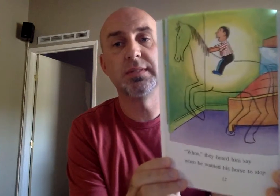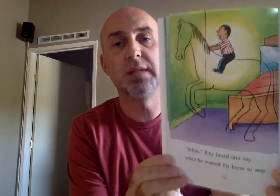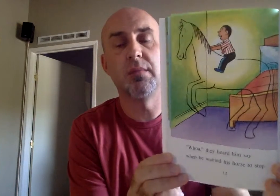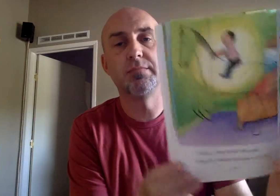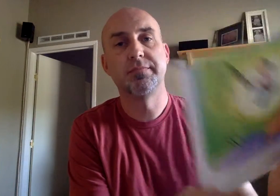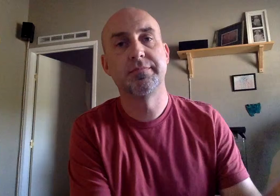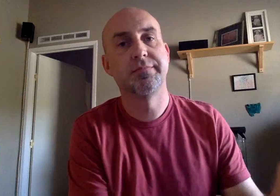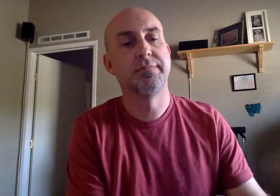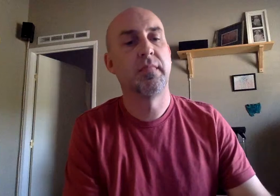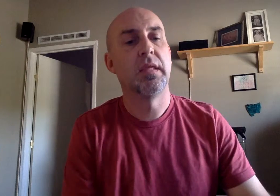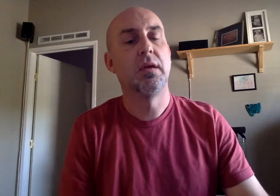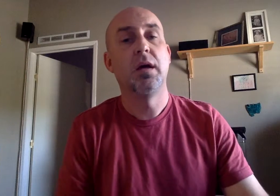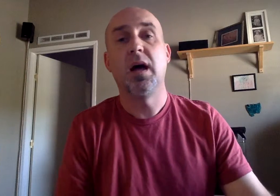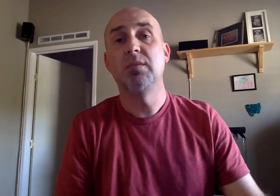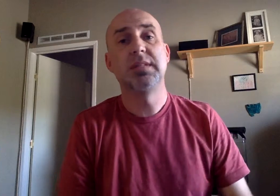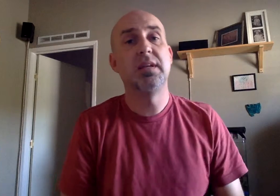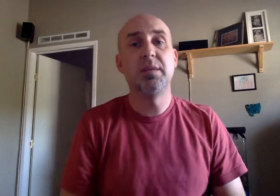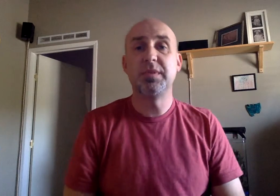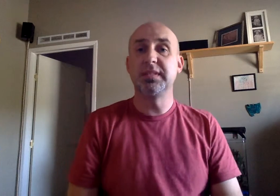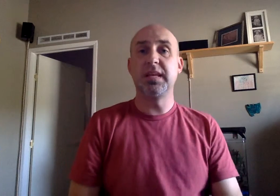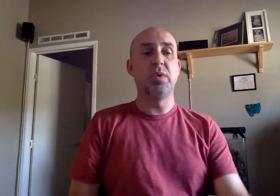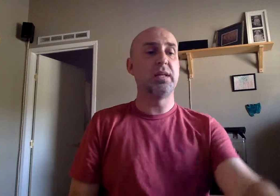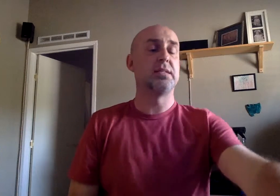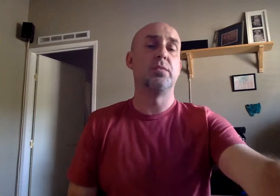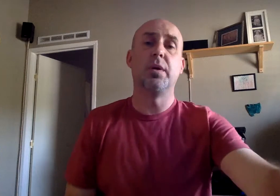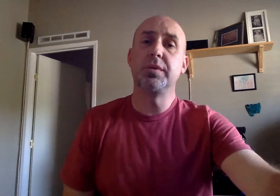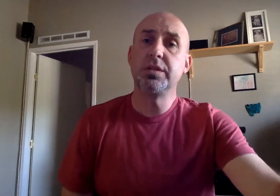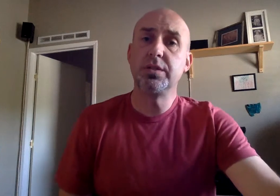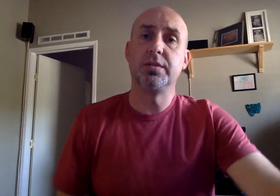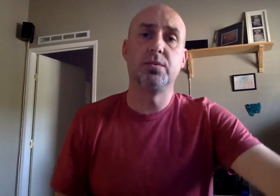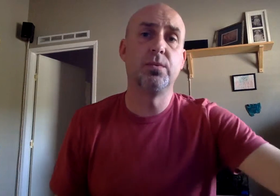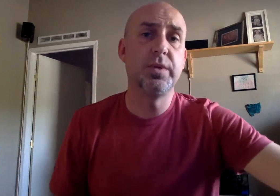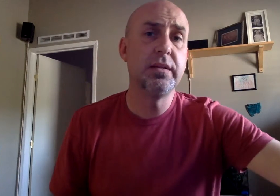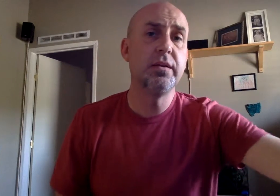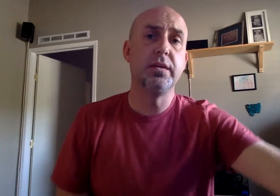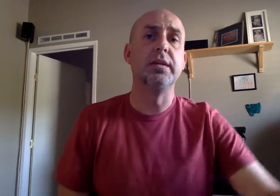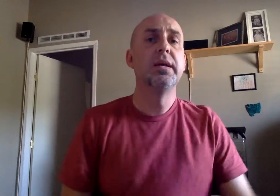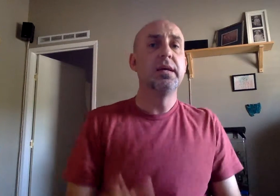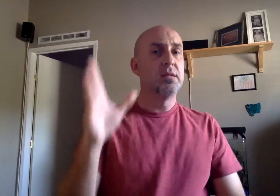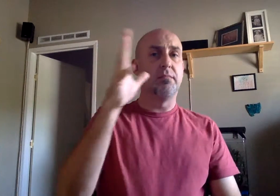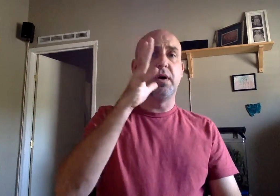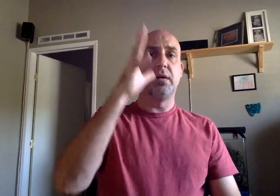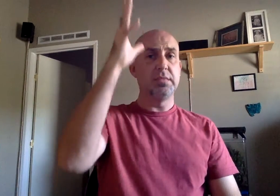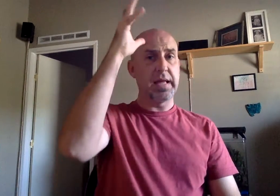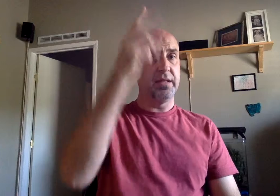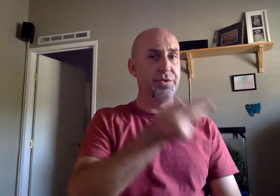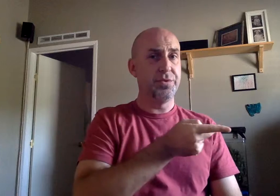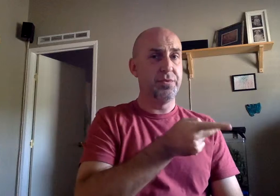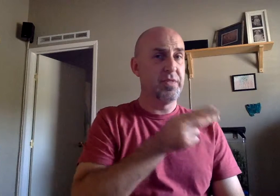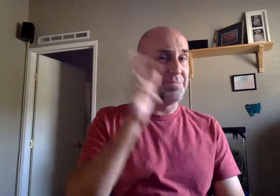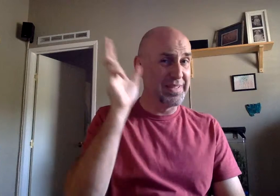stop. I would set it up the same way because that repetition is really good. Mom, dad, the 2 of them